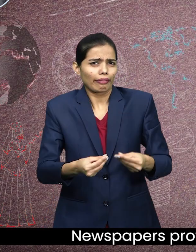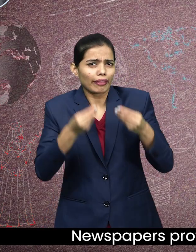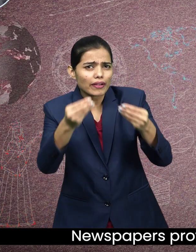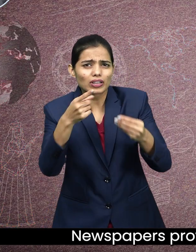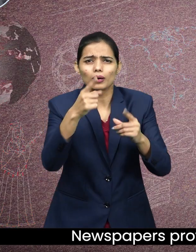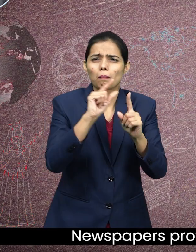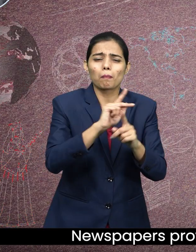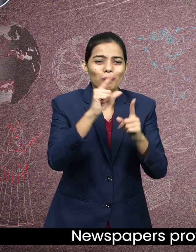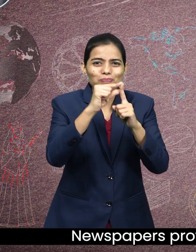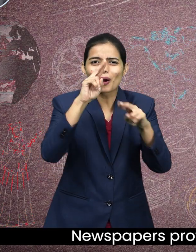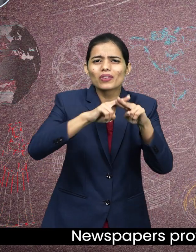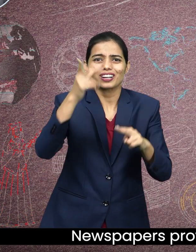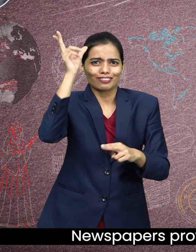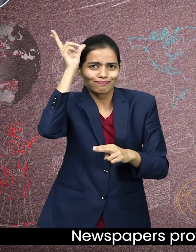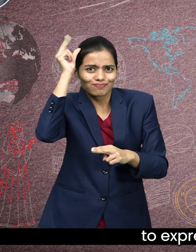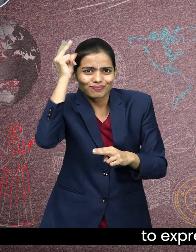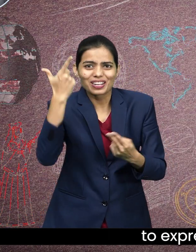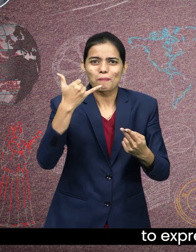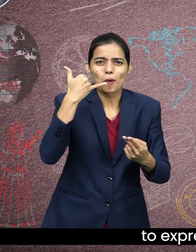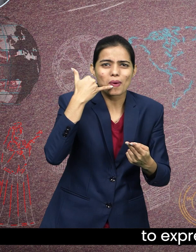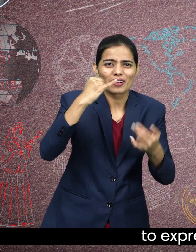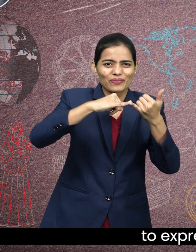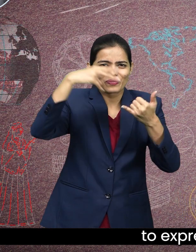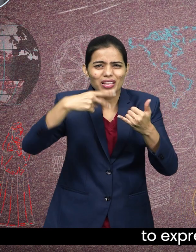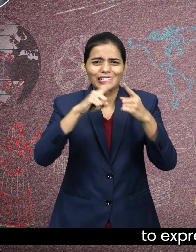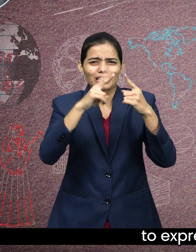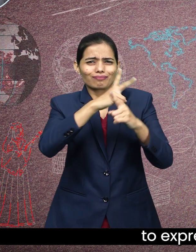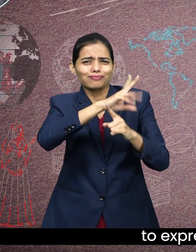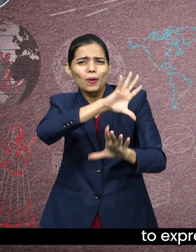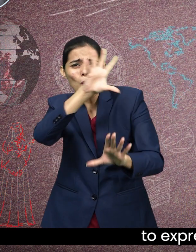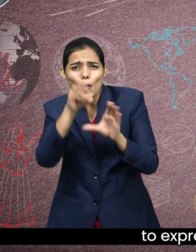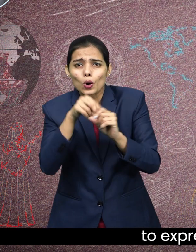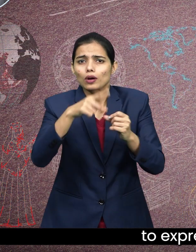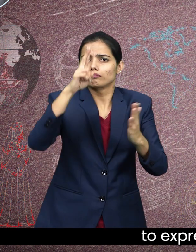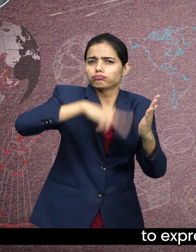Newspapers provide a platform for readers to express their opinions.